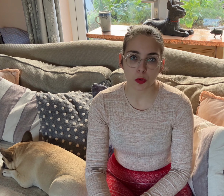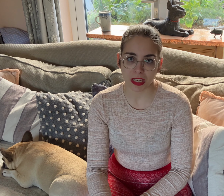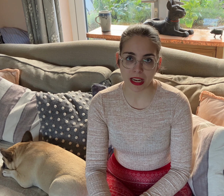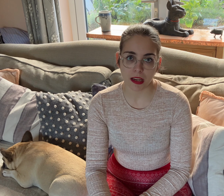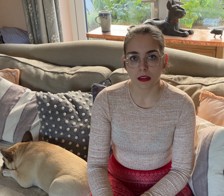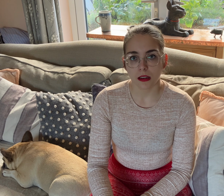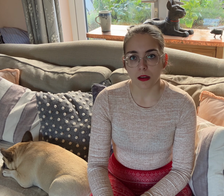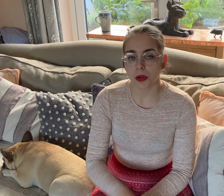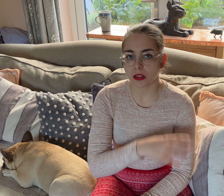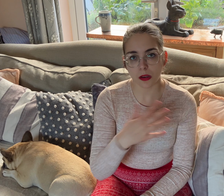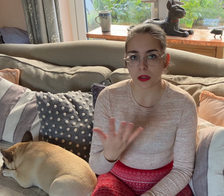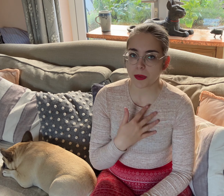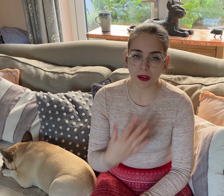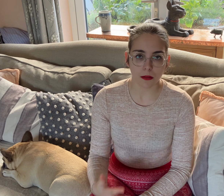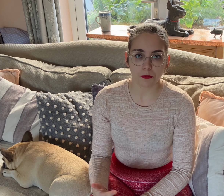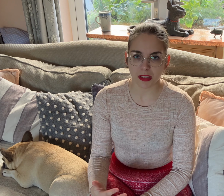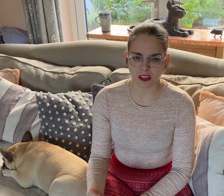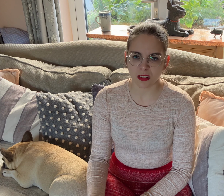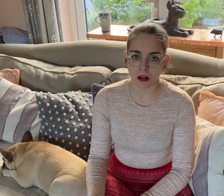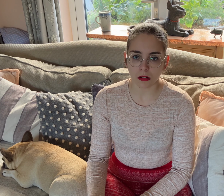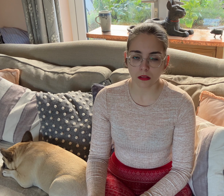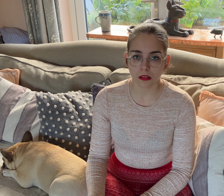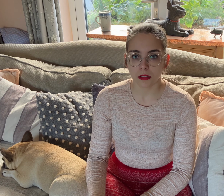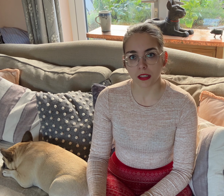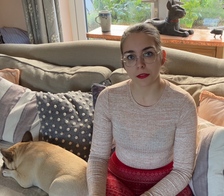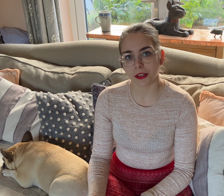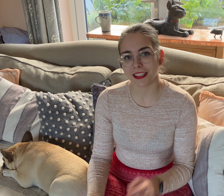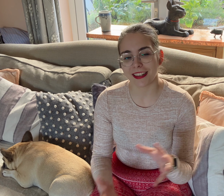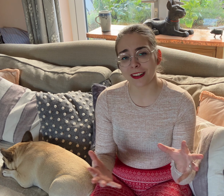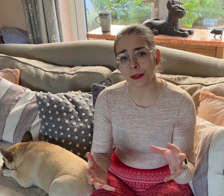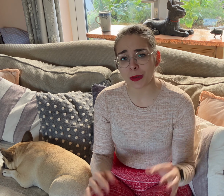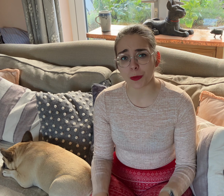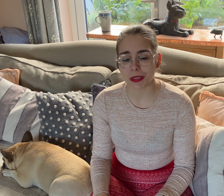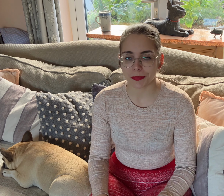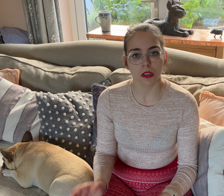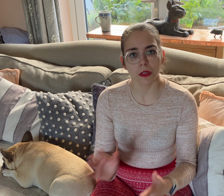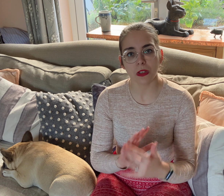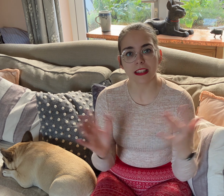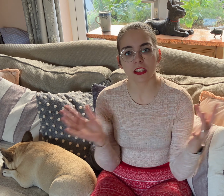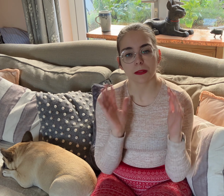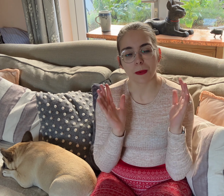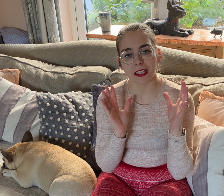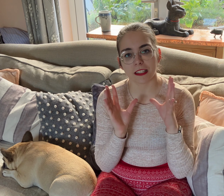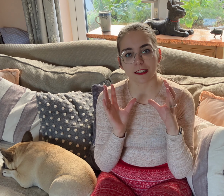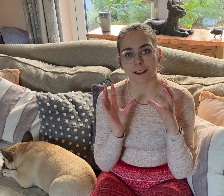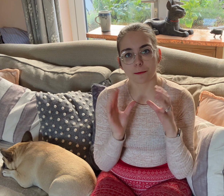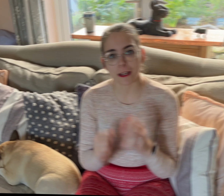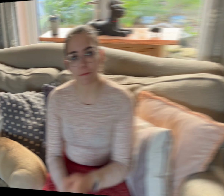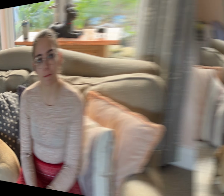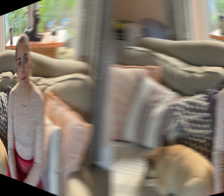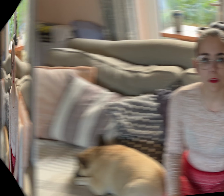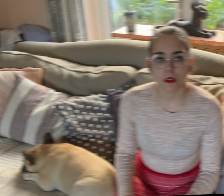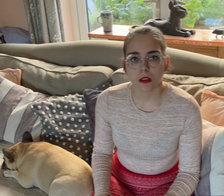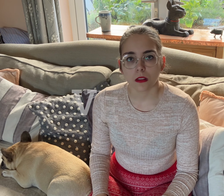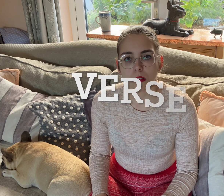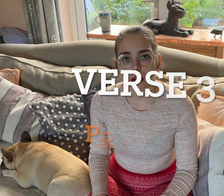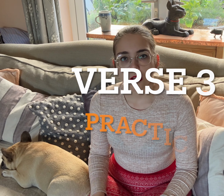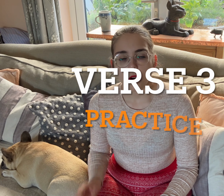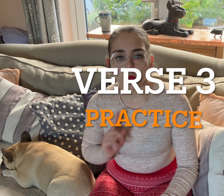here. Because it would be a bit too long if I did it all in one. So let's just practice this bit. What